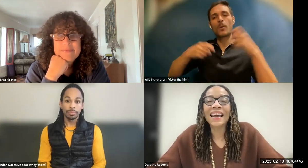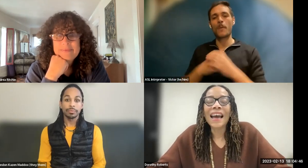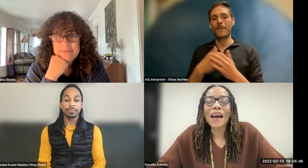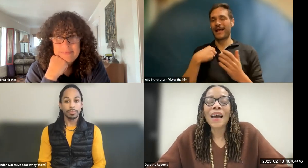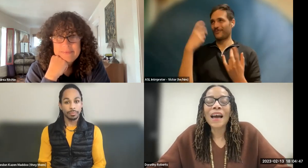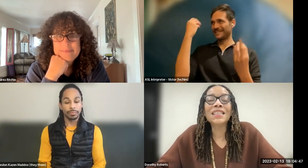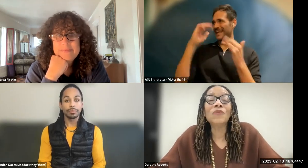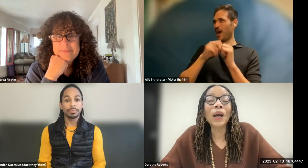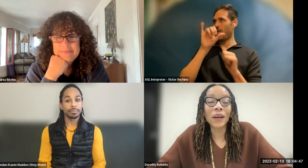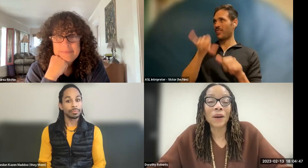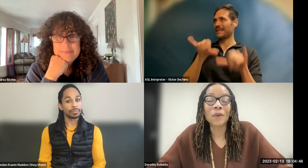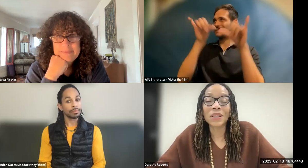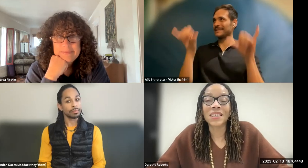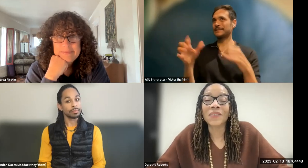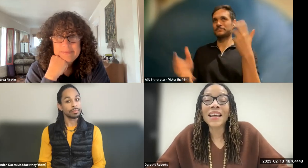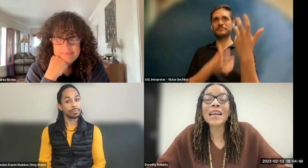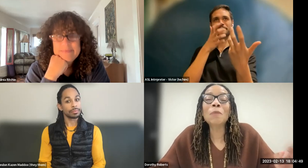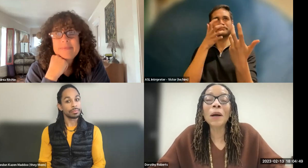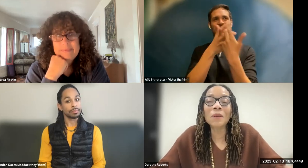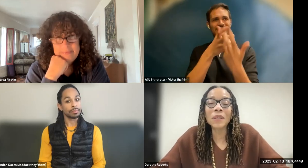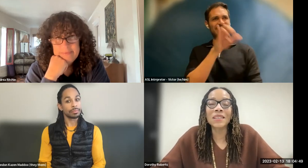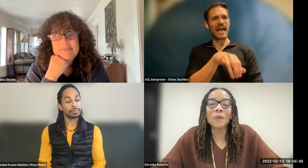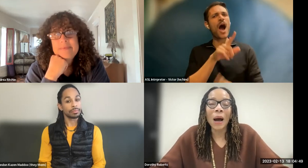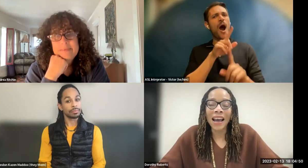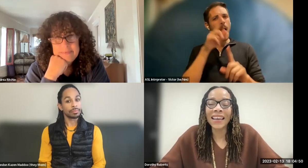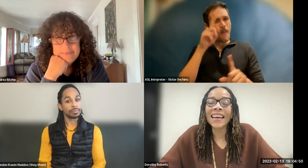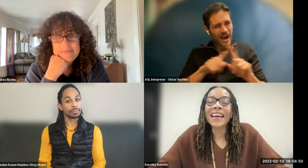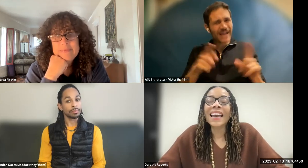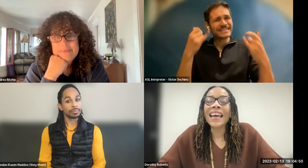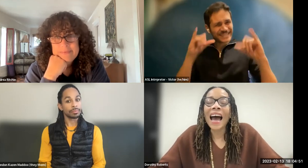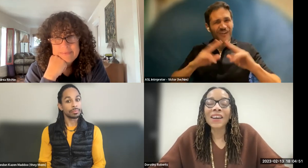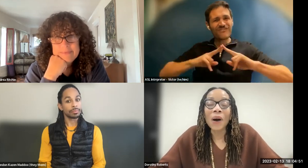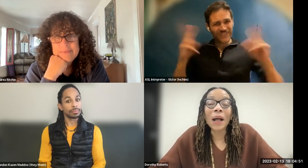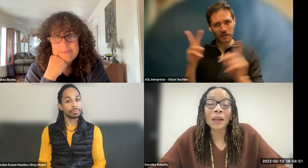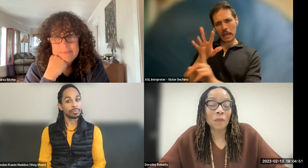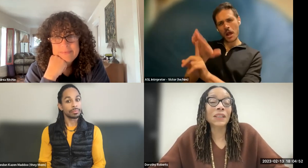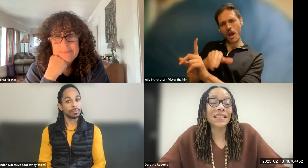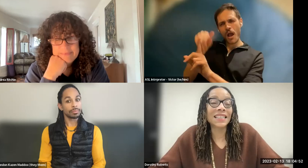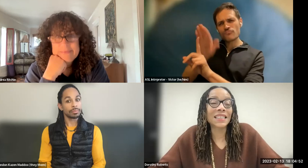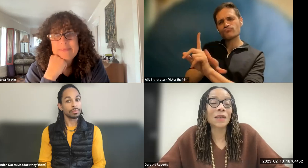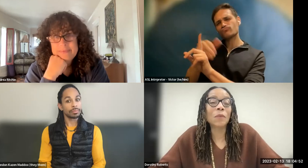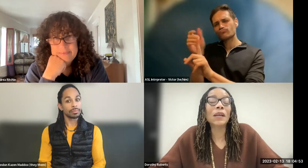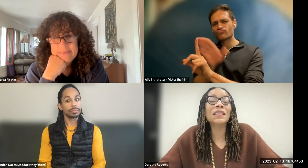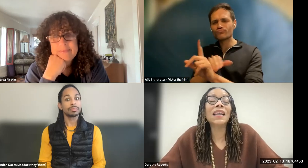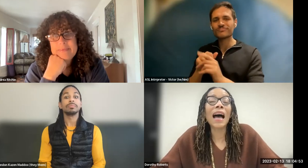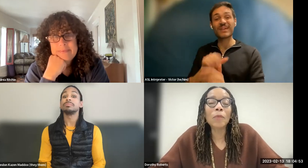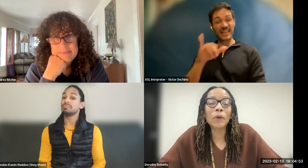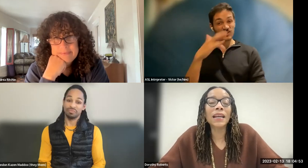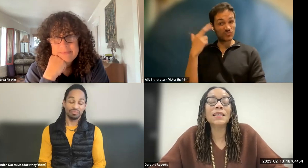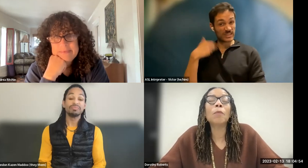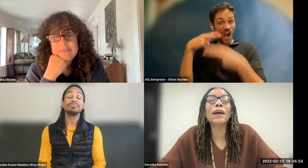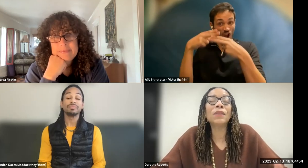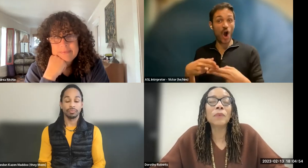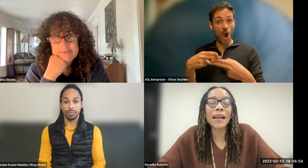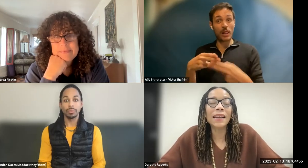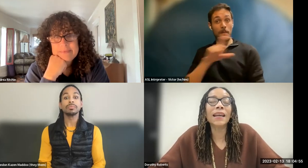that? Because it's very coercive. That's part of the reason why I call it a policing system, because it